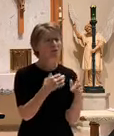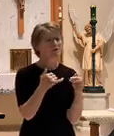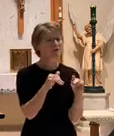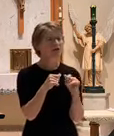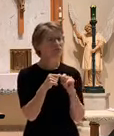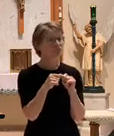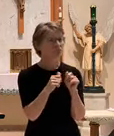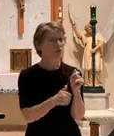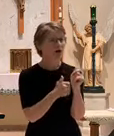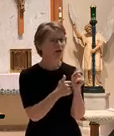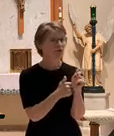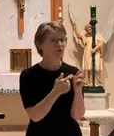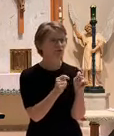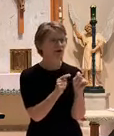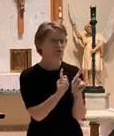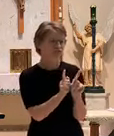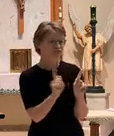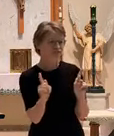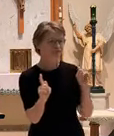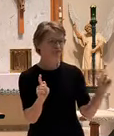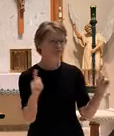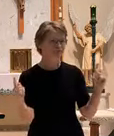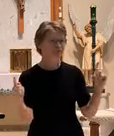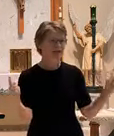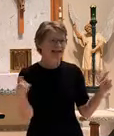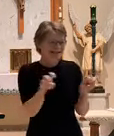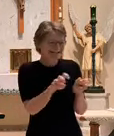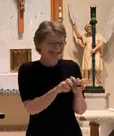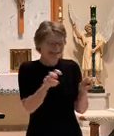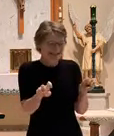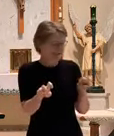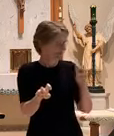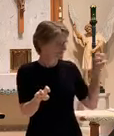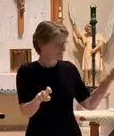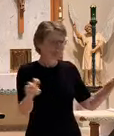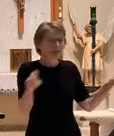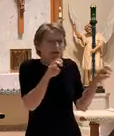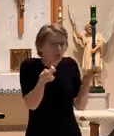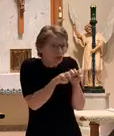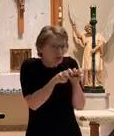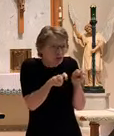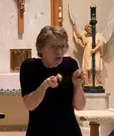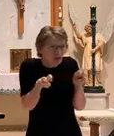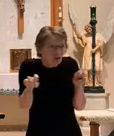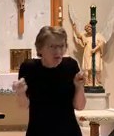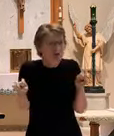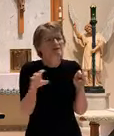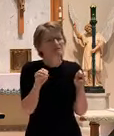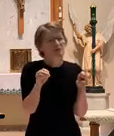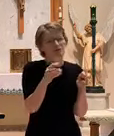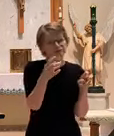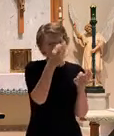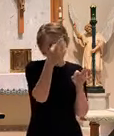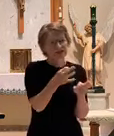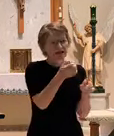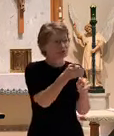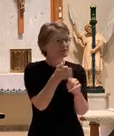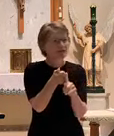Folda's guidelines on social distancing. Please use your own discretion when seating yourself and your